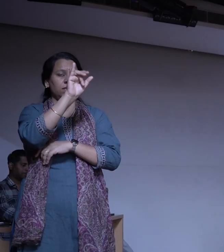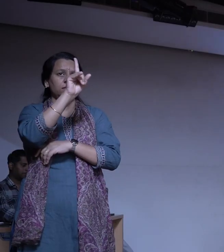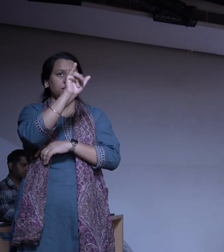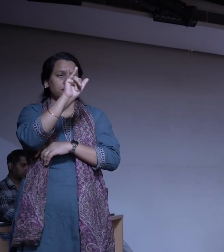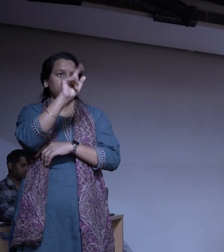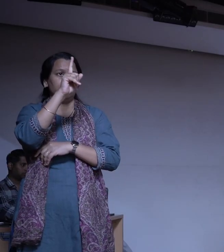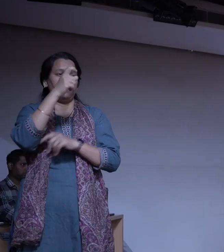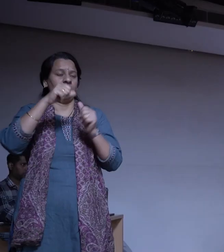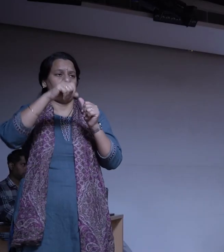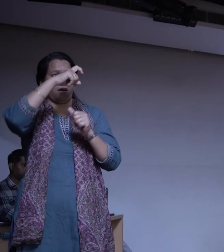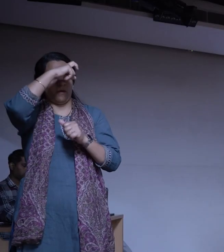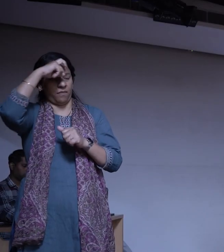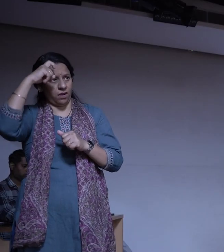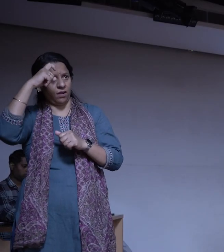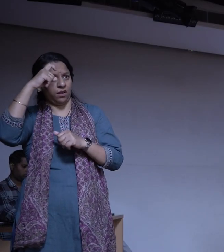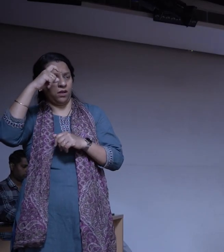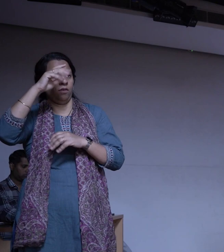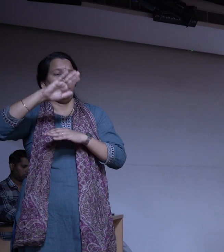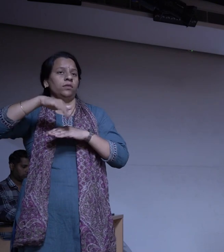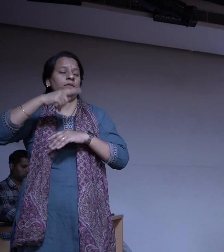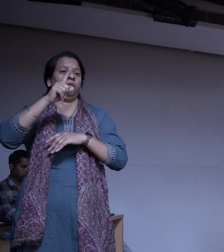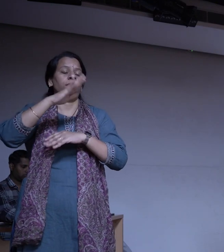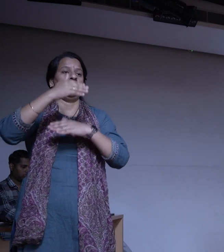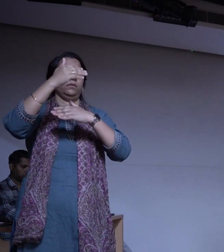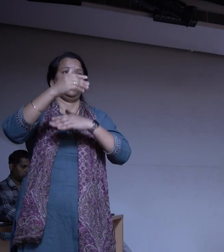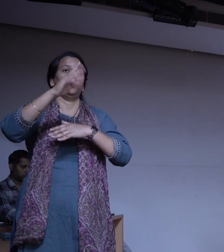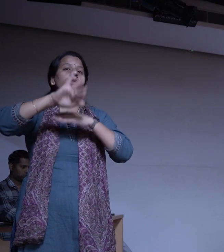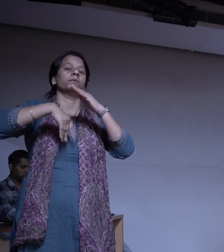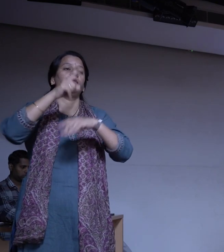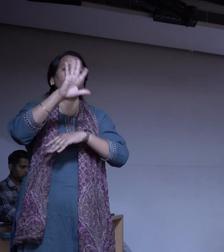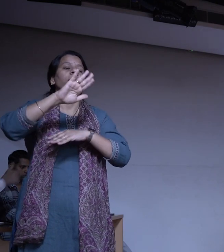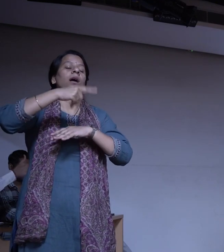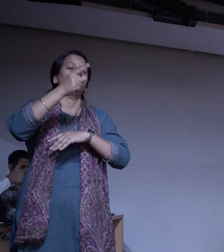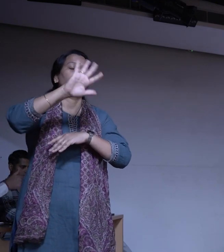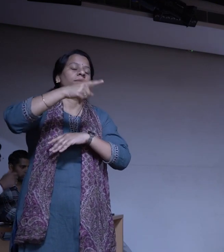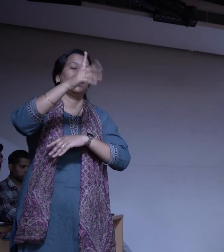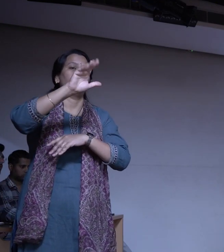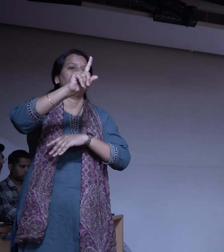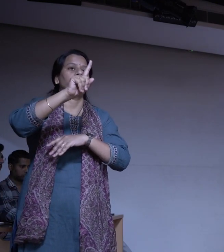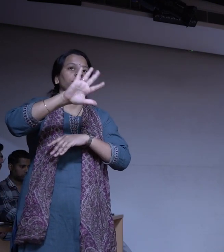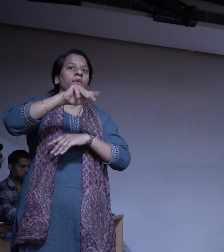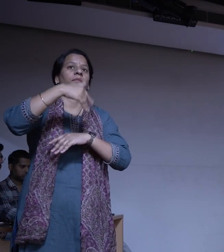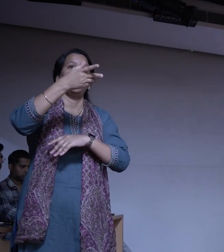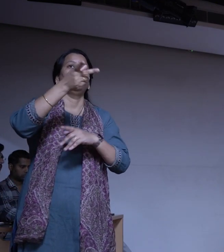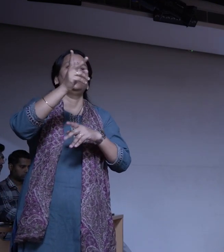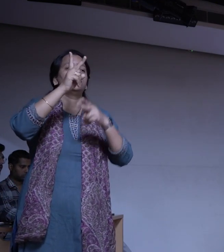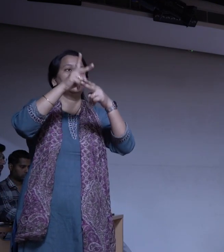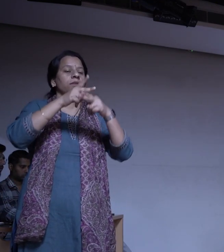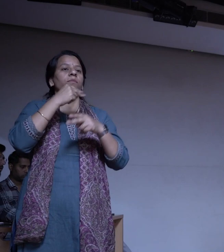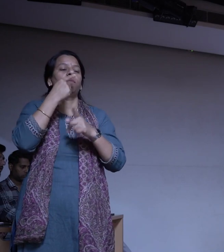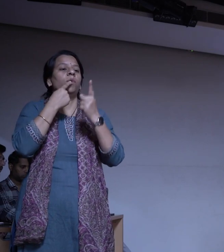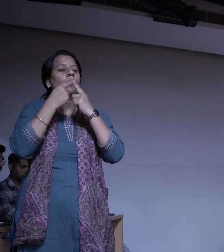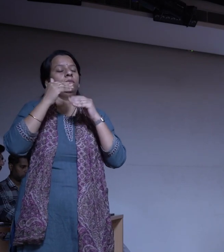April and then after 15 days Gap and then 15 days Gap so at least eight uh such purple